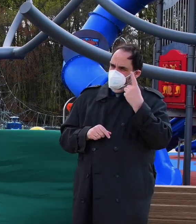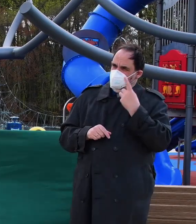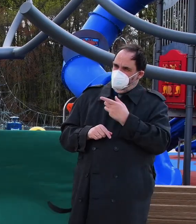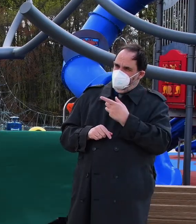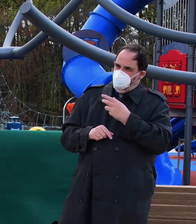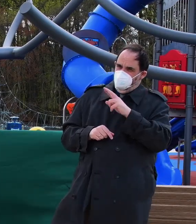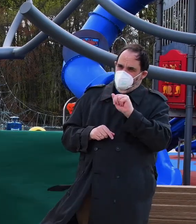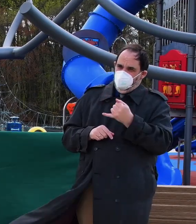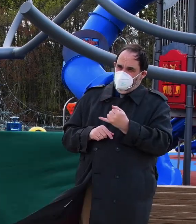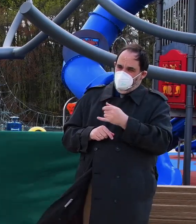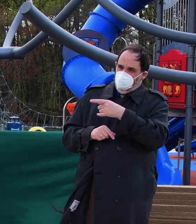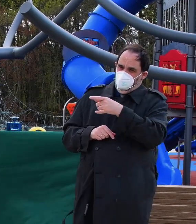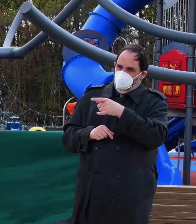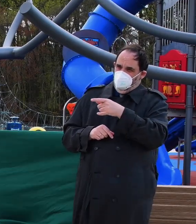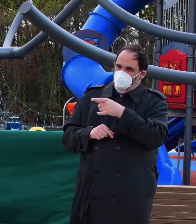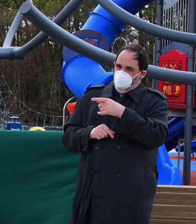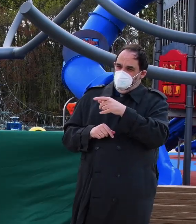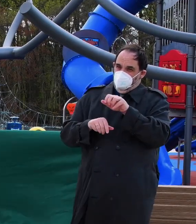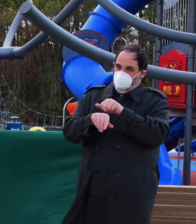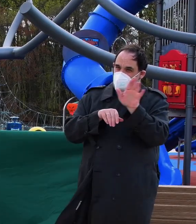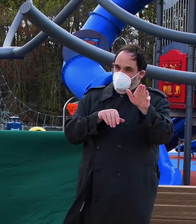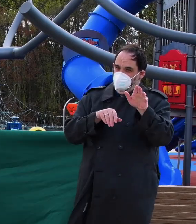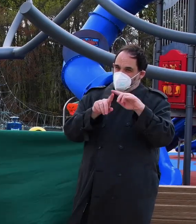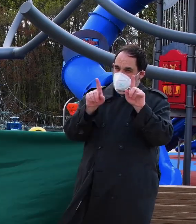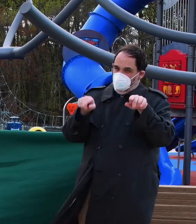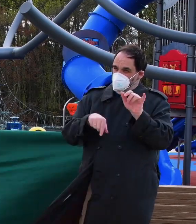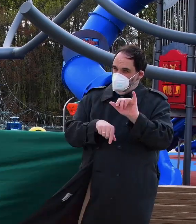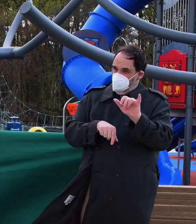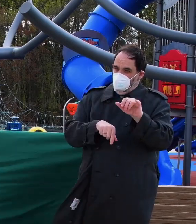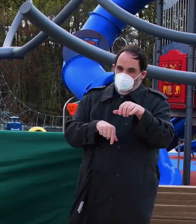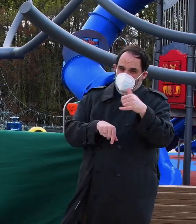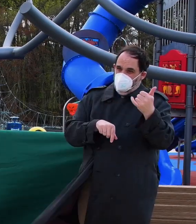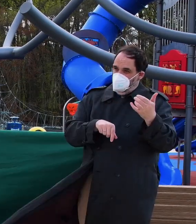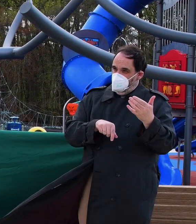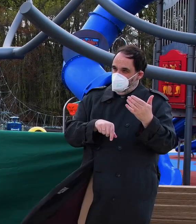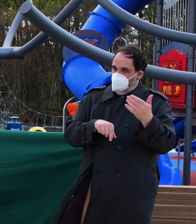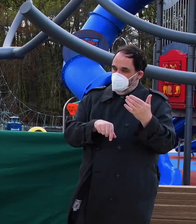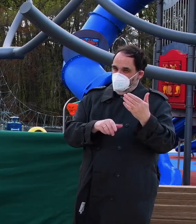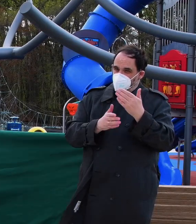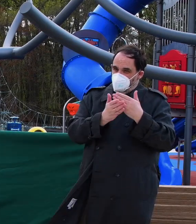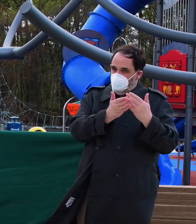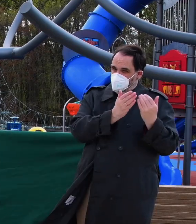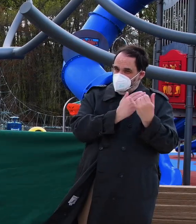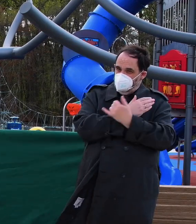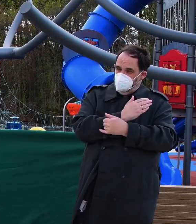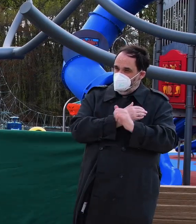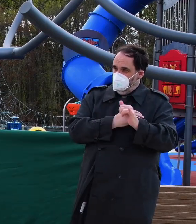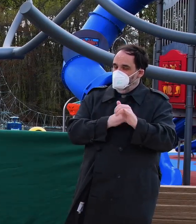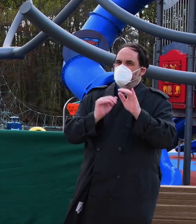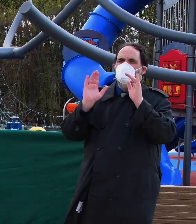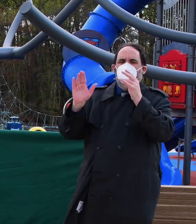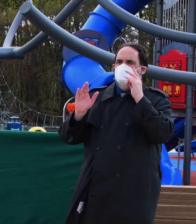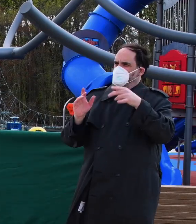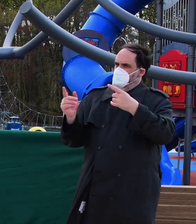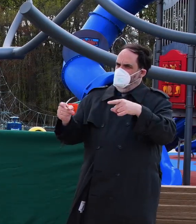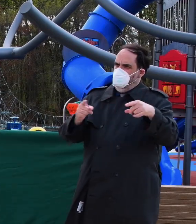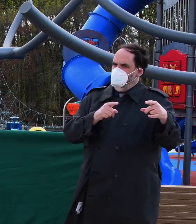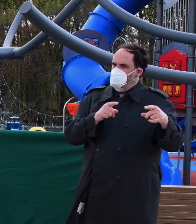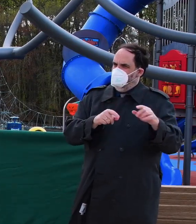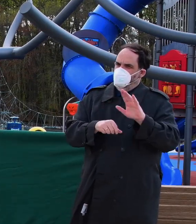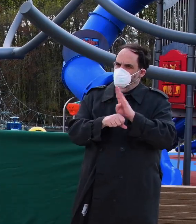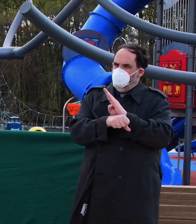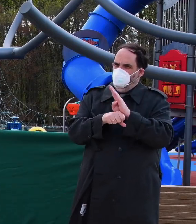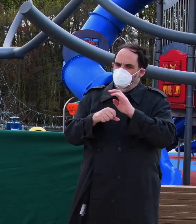well, Raj, you've been able to ship some of the boards elsewhere in the country as well. So it's great to see that business